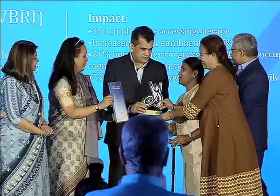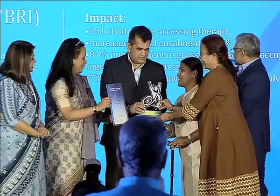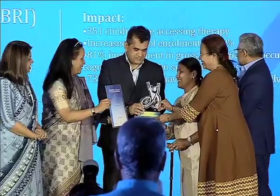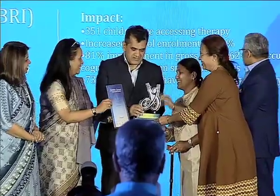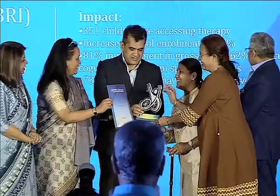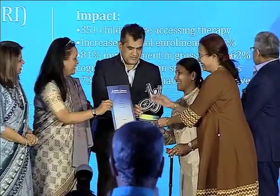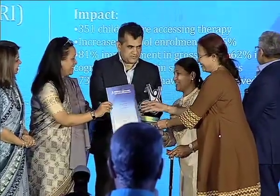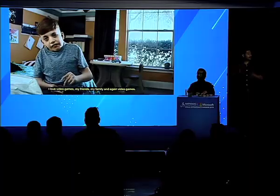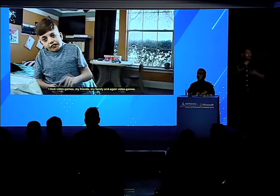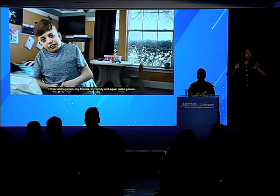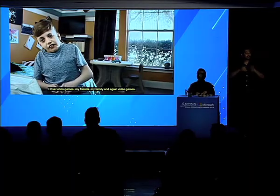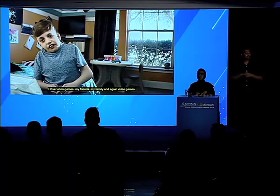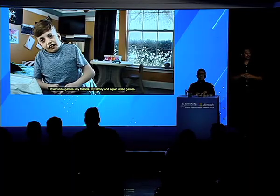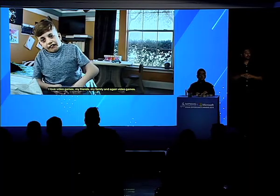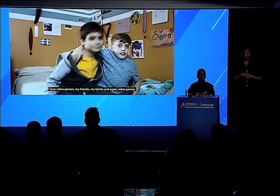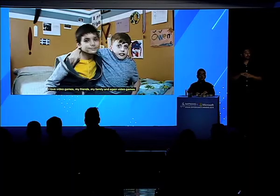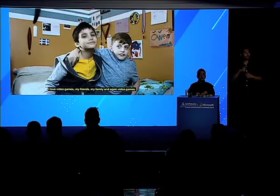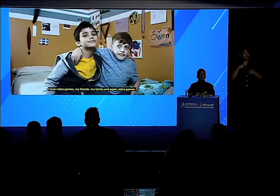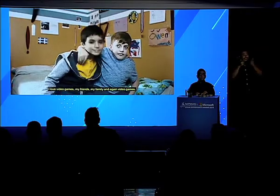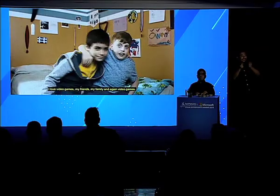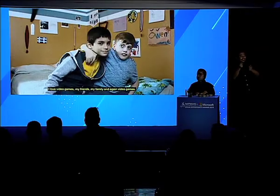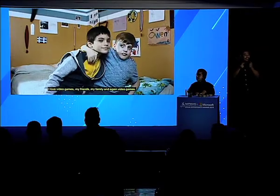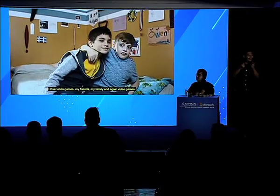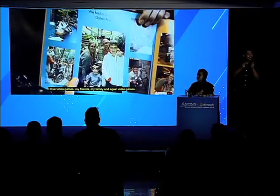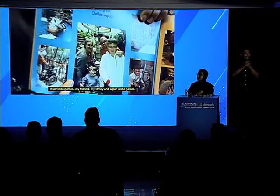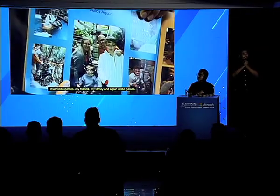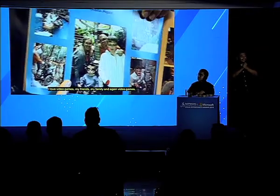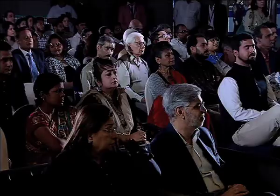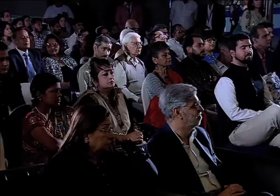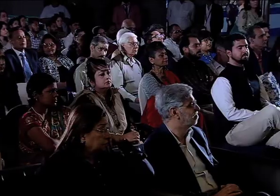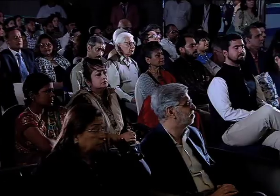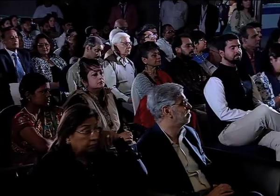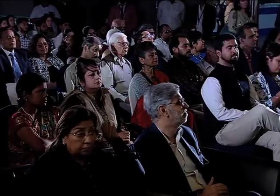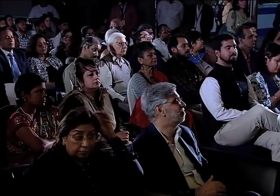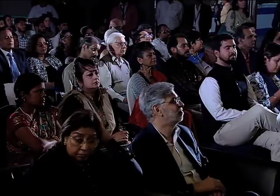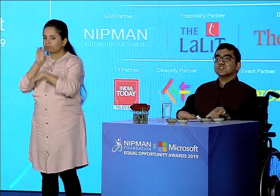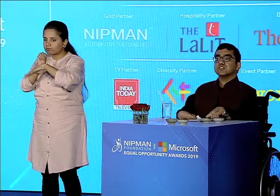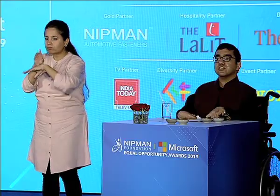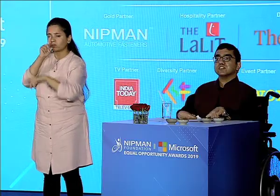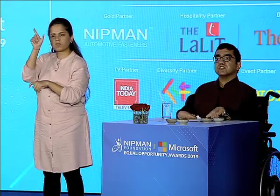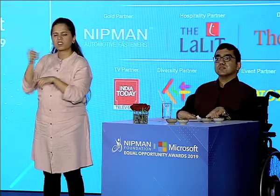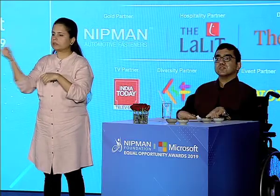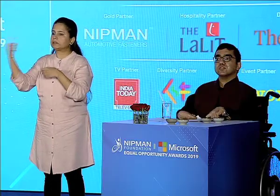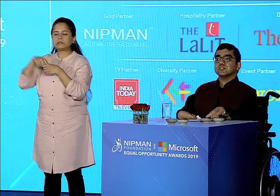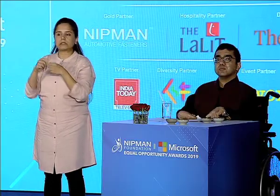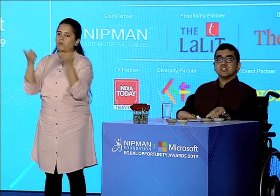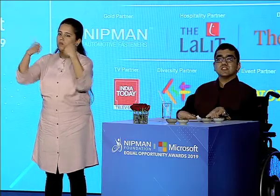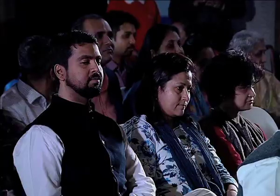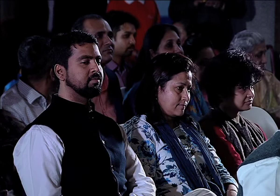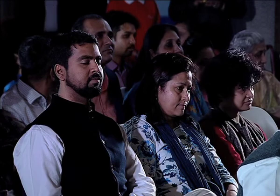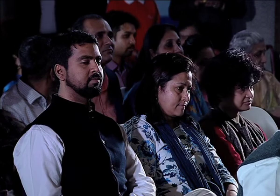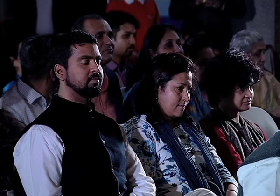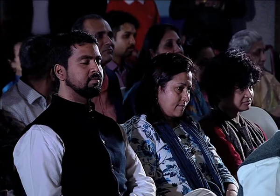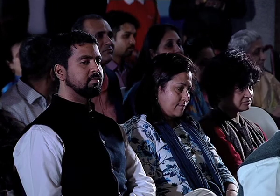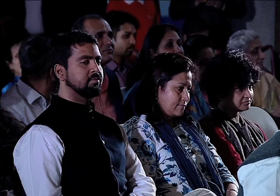in Delhi recently. Video games, my friends, my Launched in family. 2014, the awards recognize